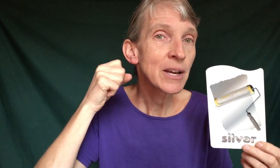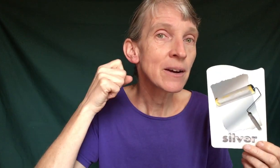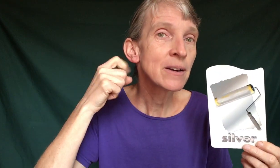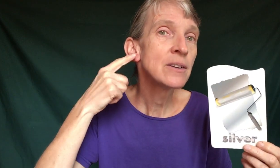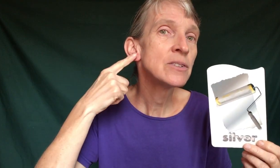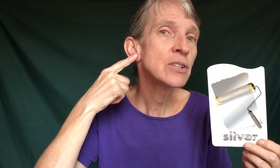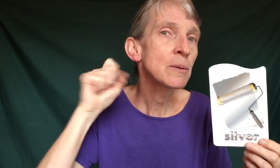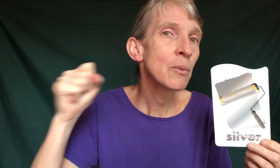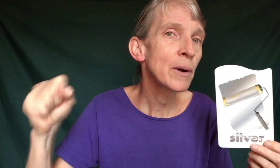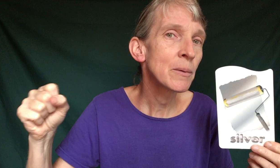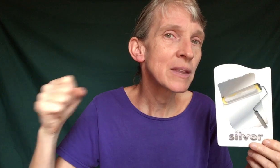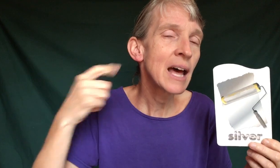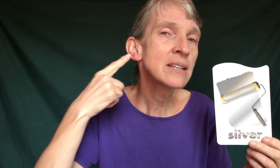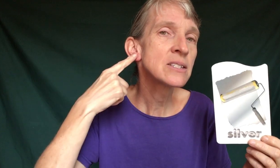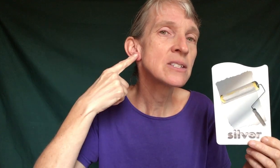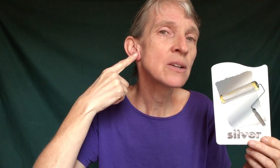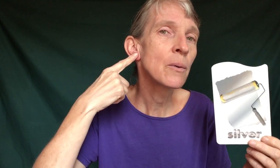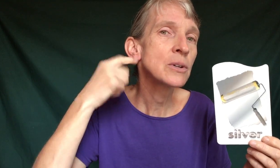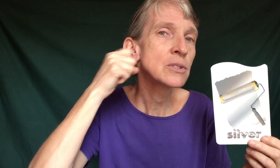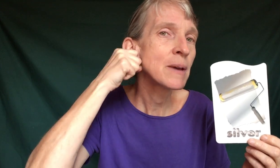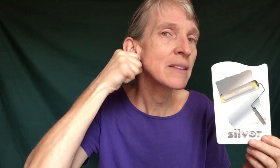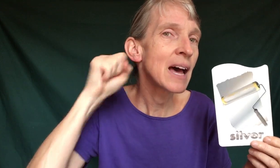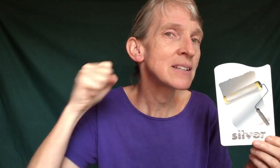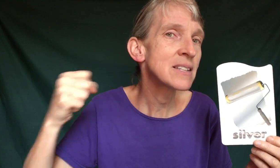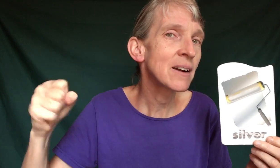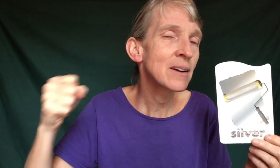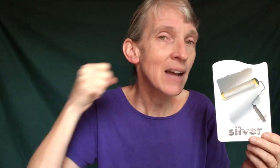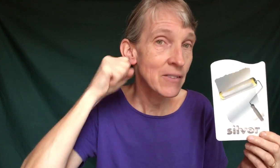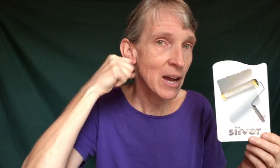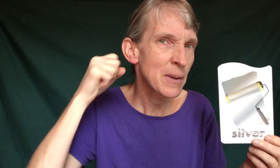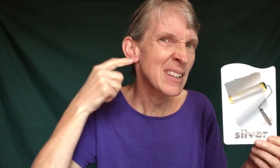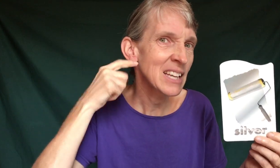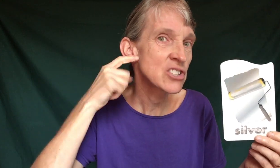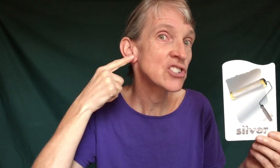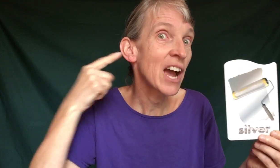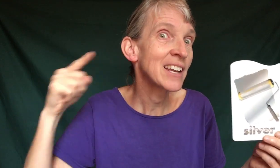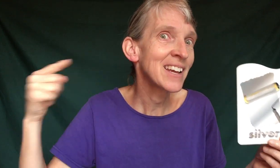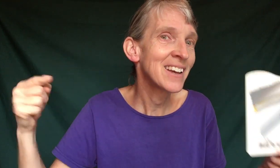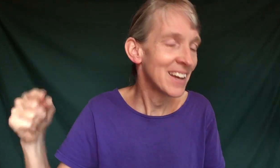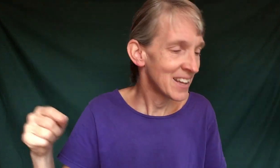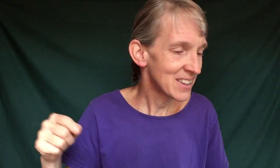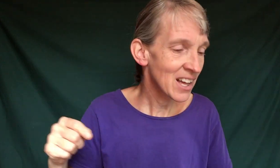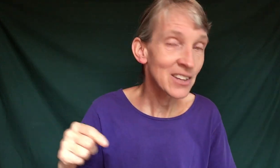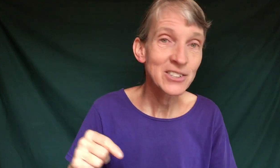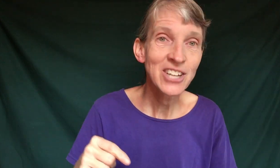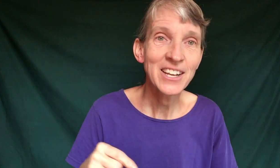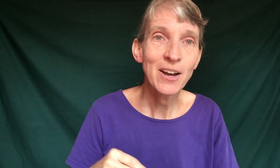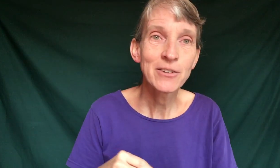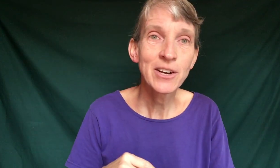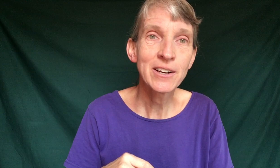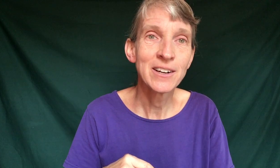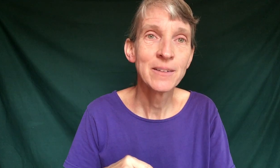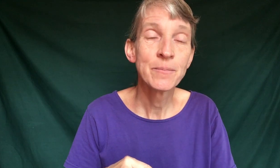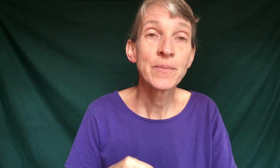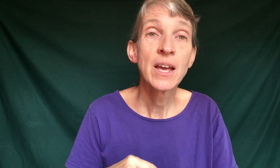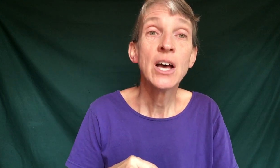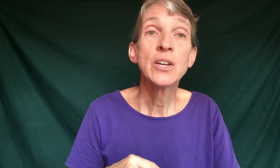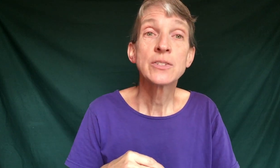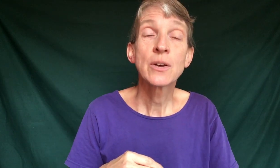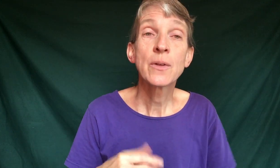ear. So you can point with an S or just make the S there and have it come down like it's shining, the color is shining off your ear. So those